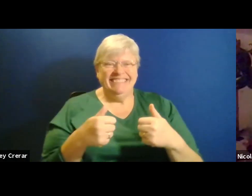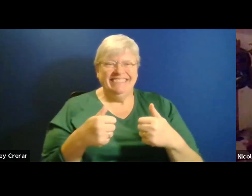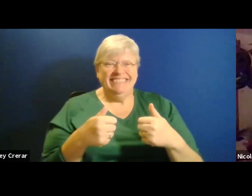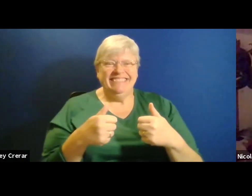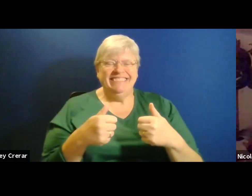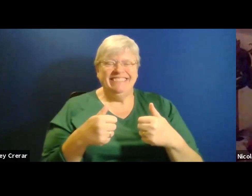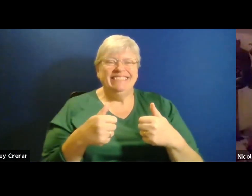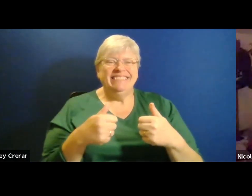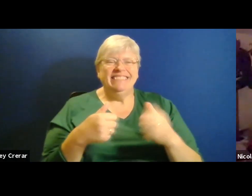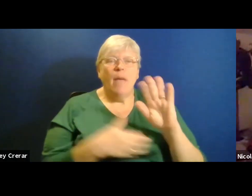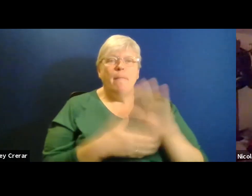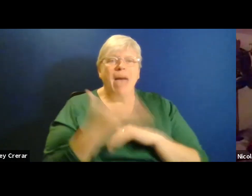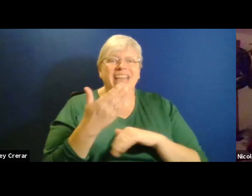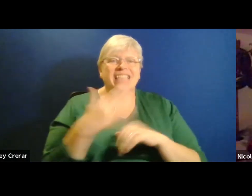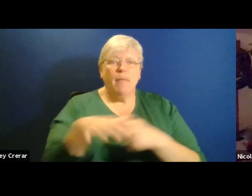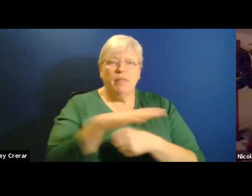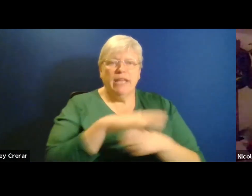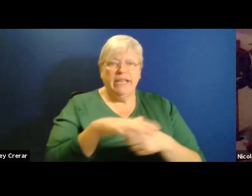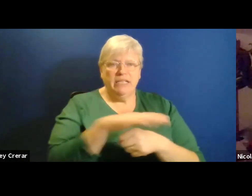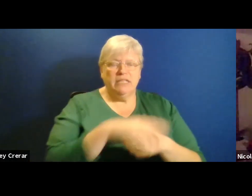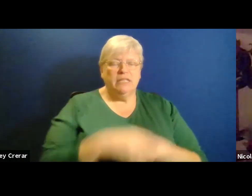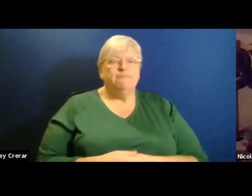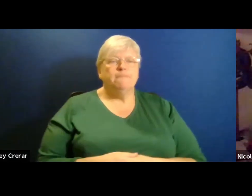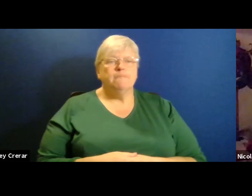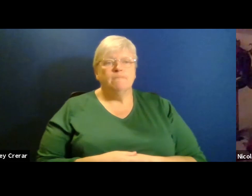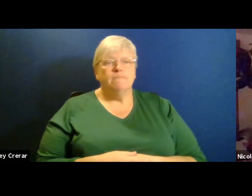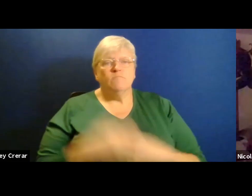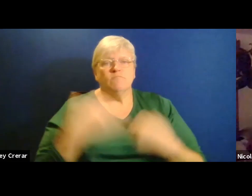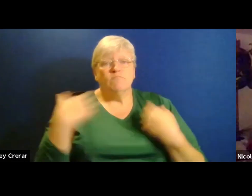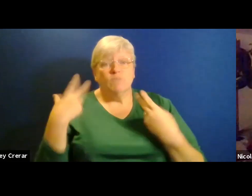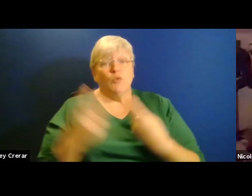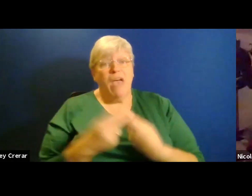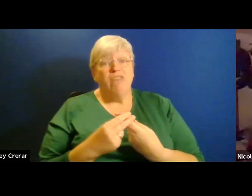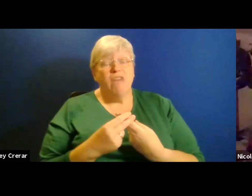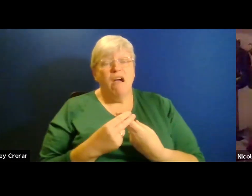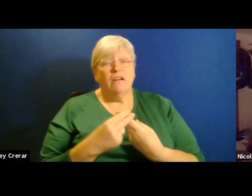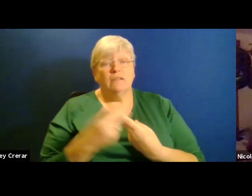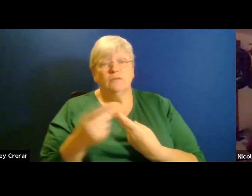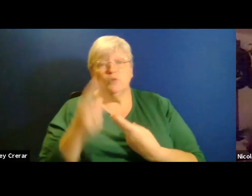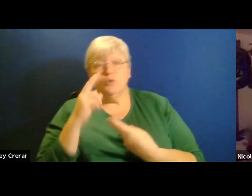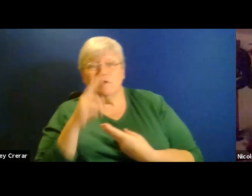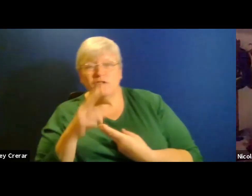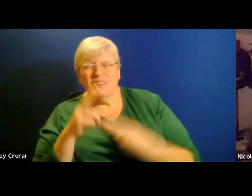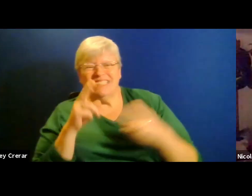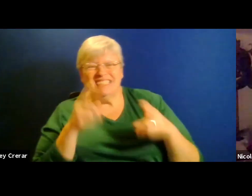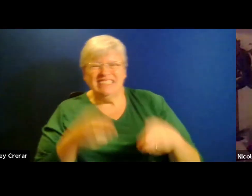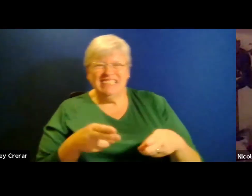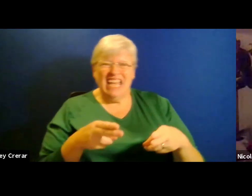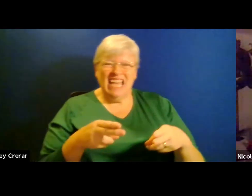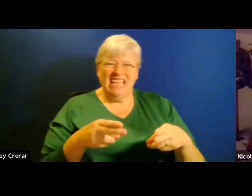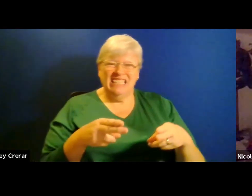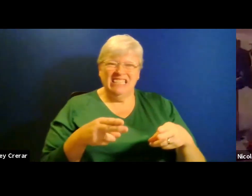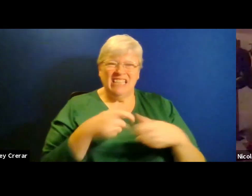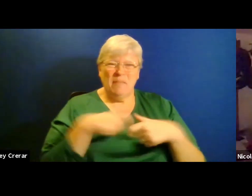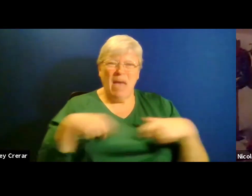have Passing Place. We were together when you spotted the dead badger,